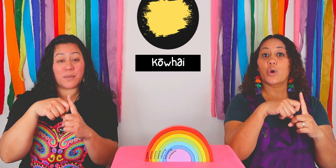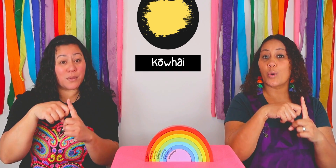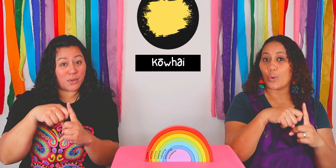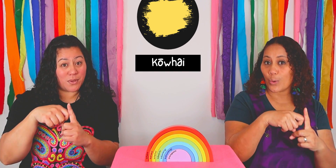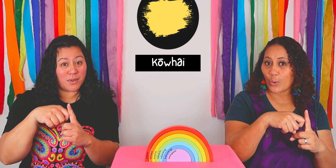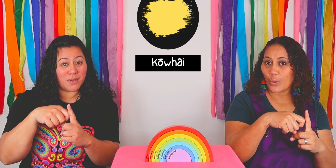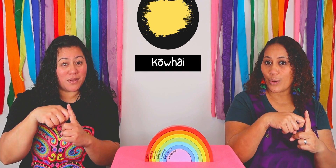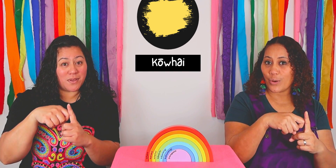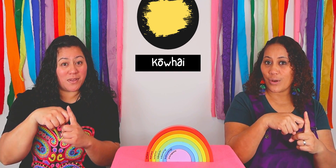Ko,